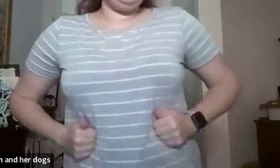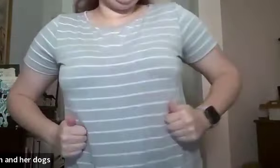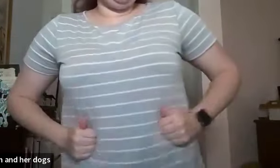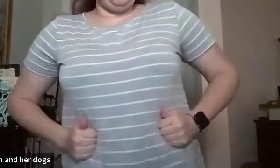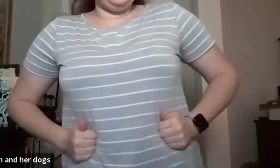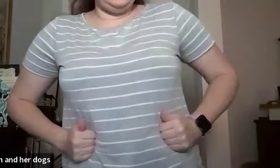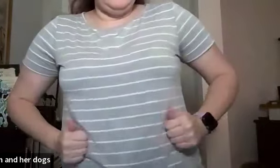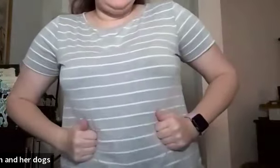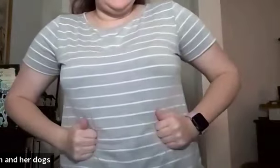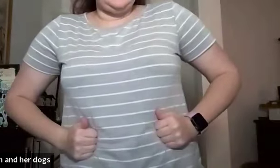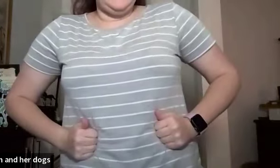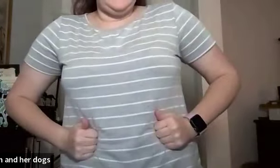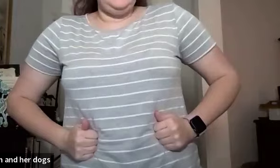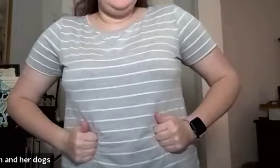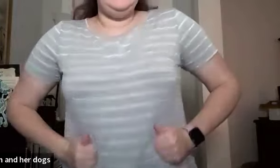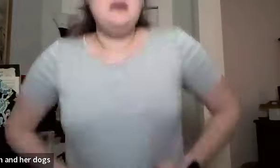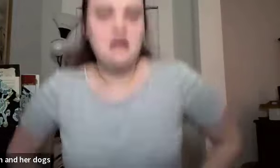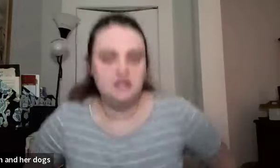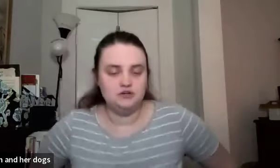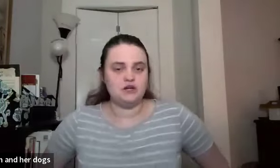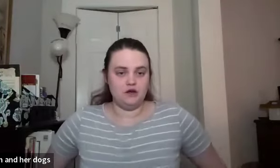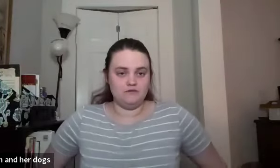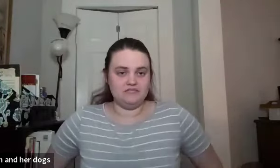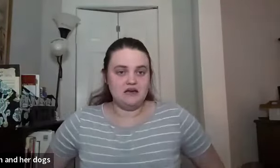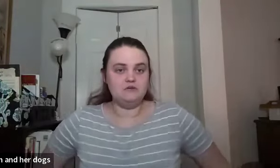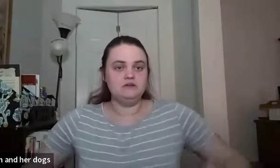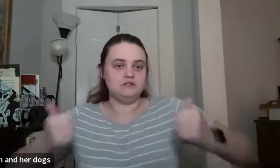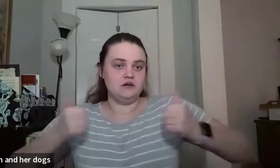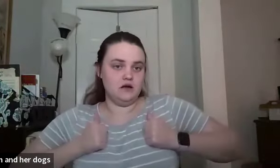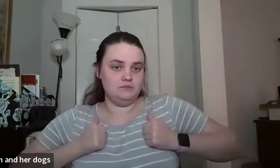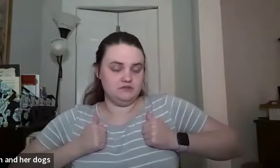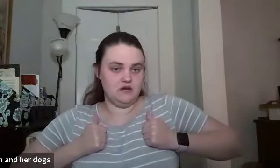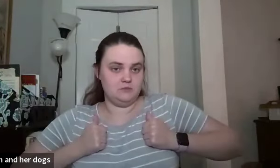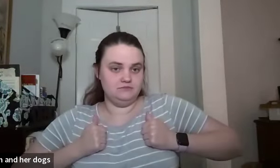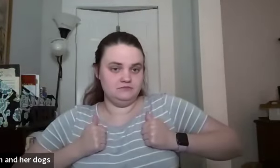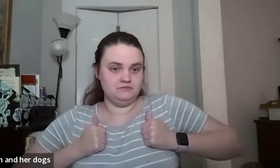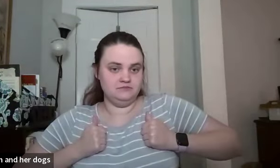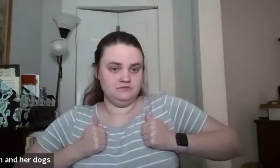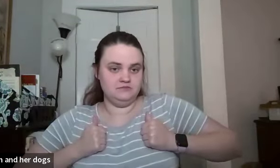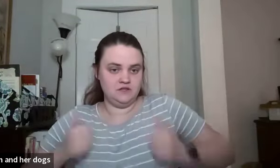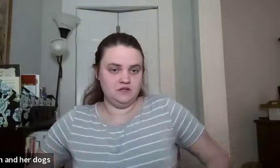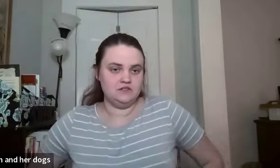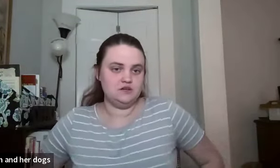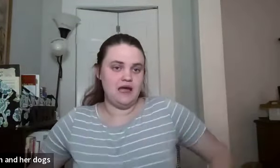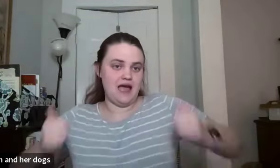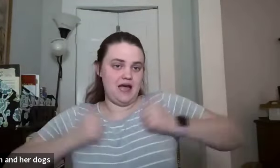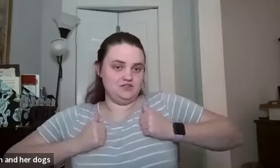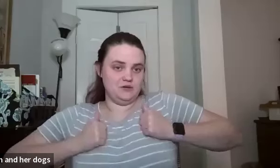at your lower stomach first, okay? And you're going to go from down up on top. So